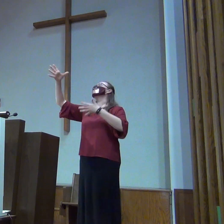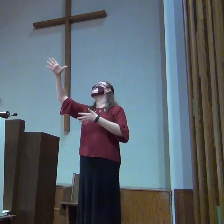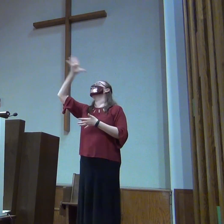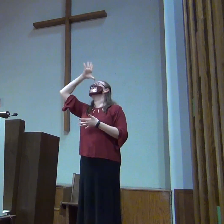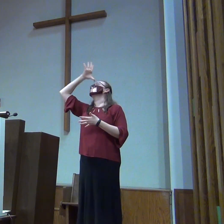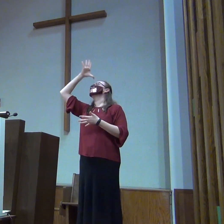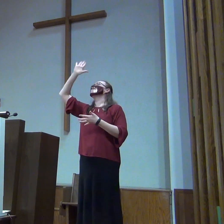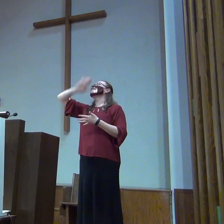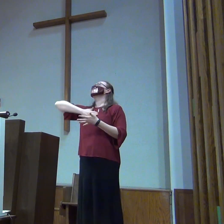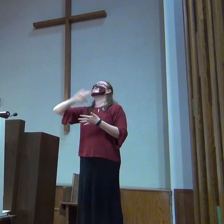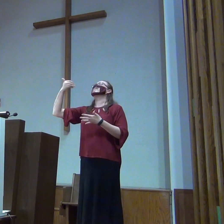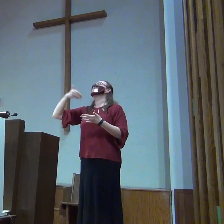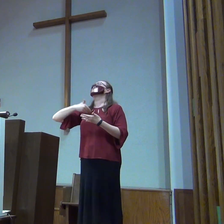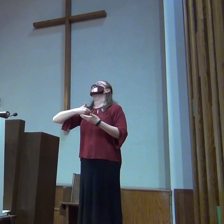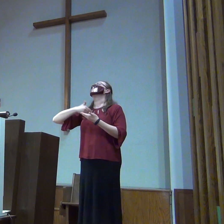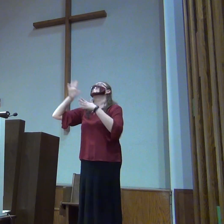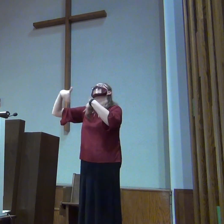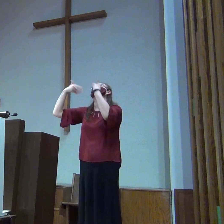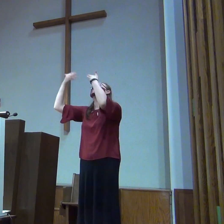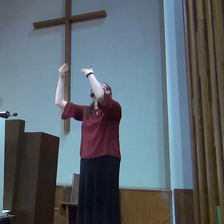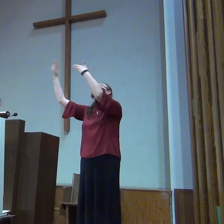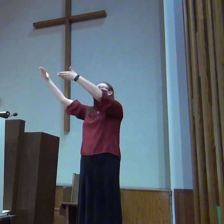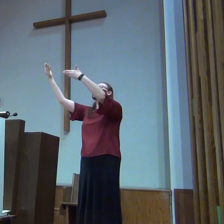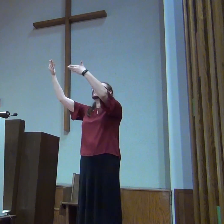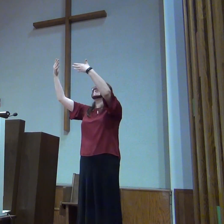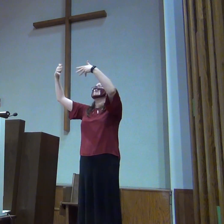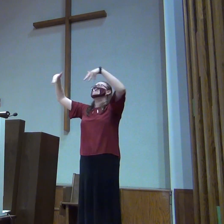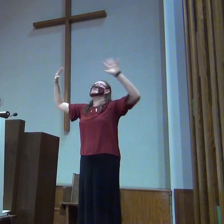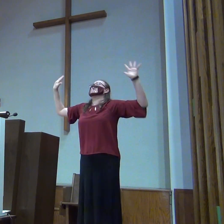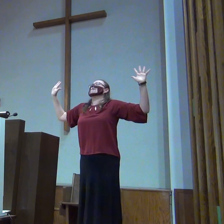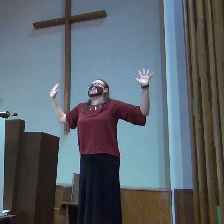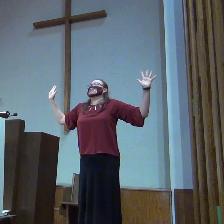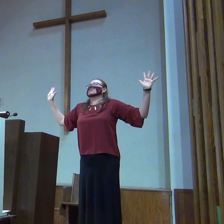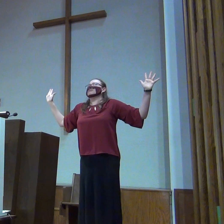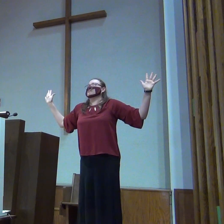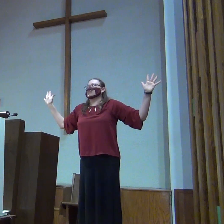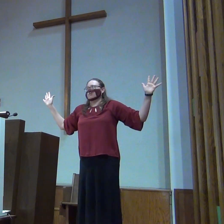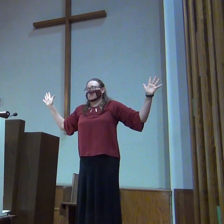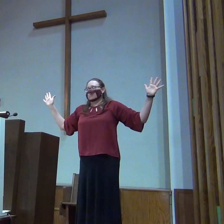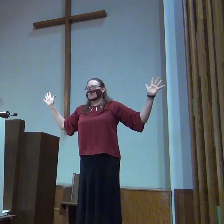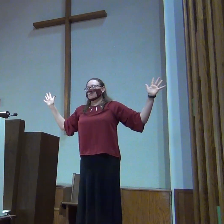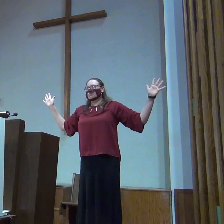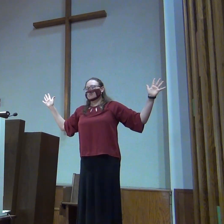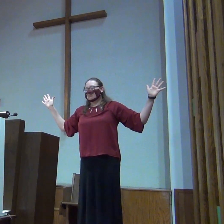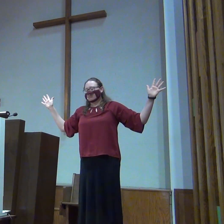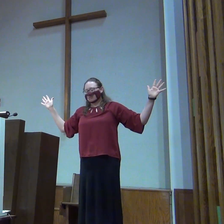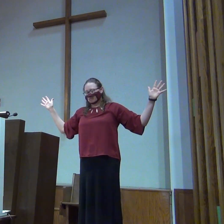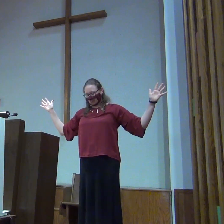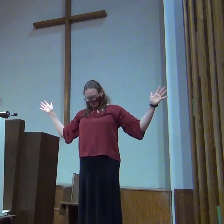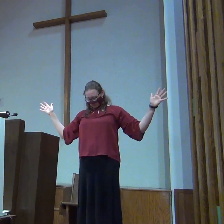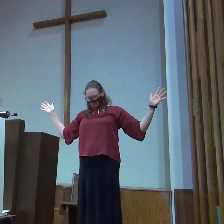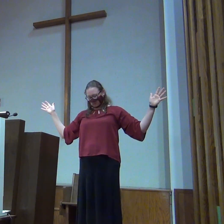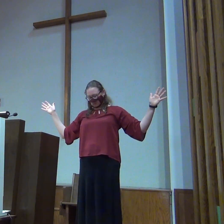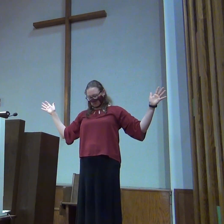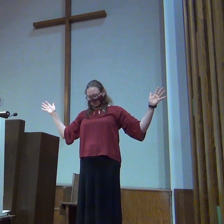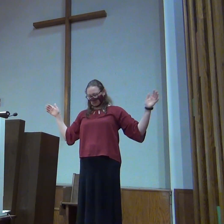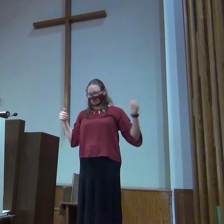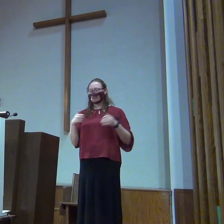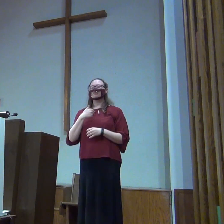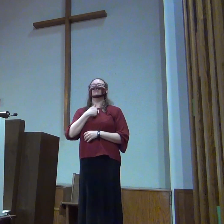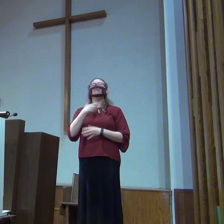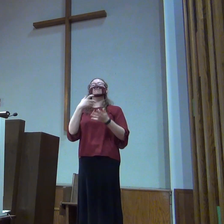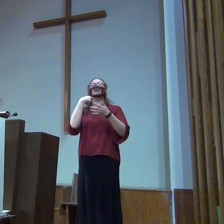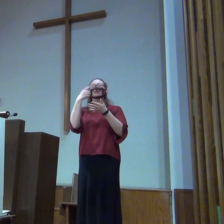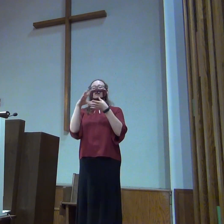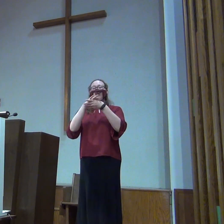hands I commend my spirit. Having said this, he gave up the ghost. I'm going to tell